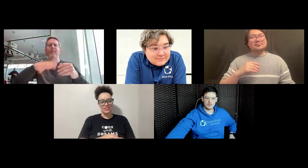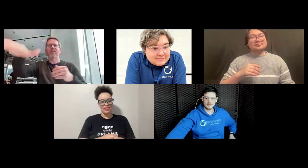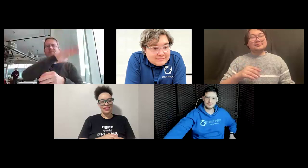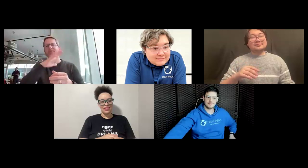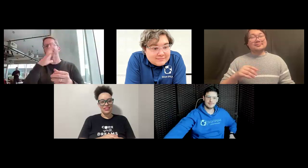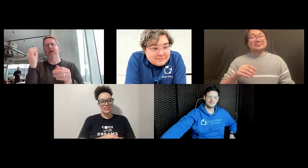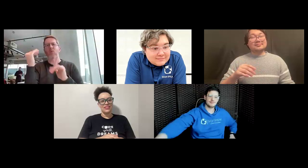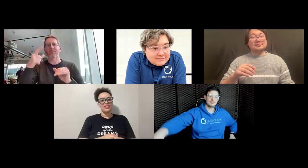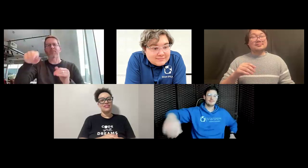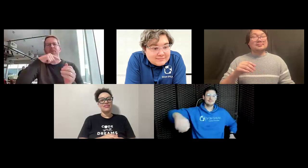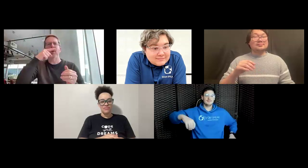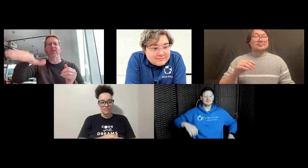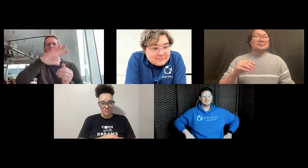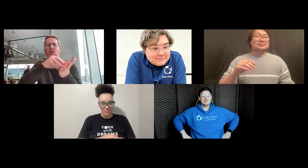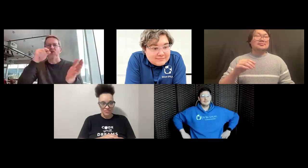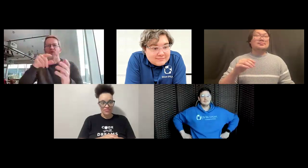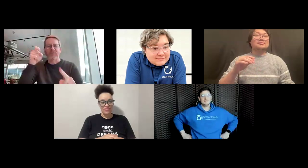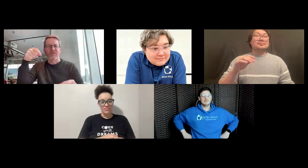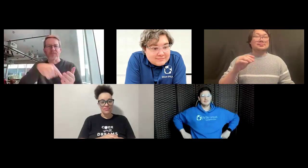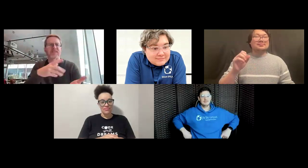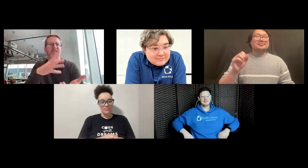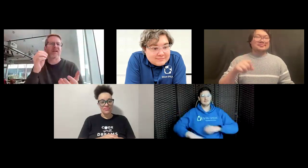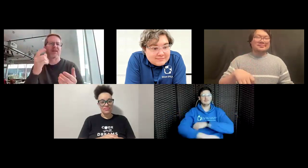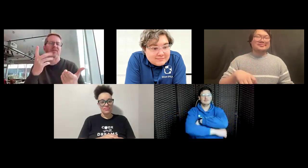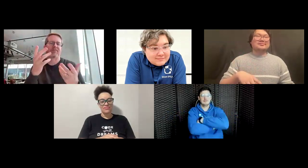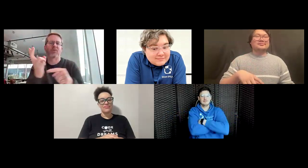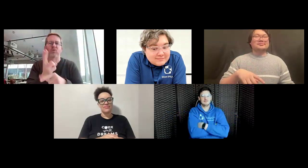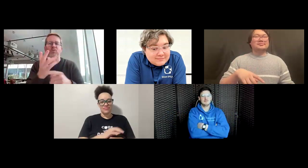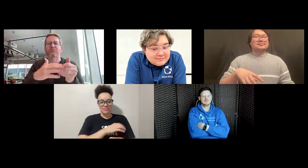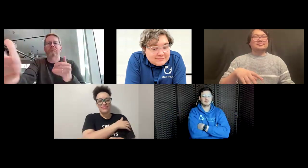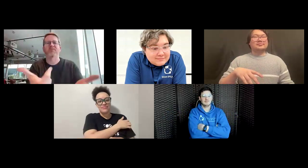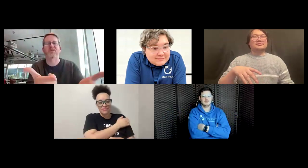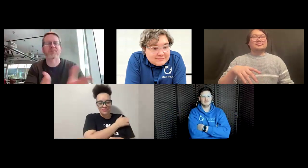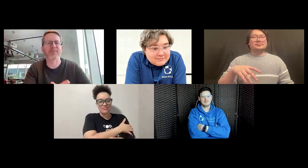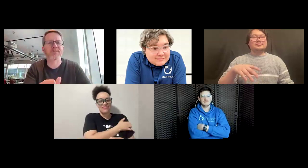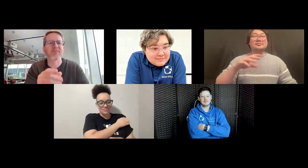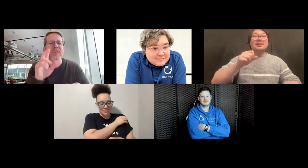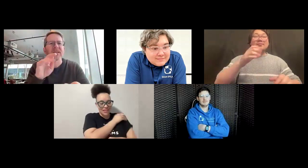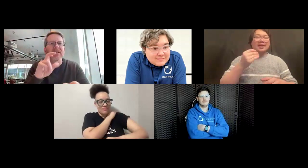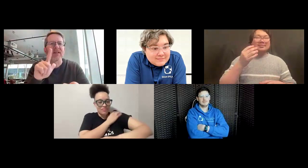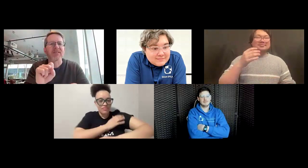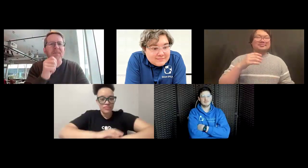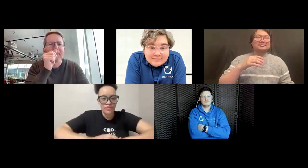and sharing that knowledge out to the public. And I hope that folks out there can learn from this and do